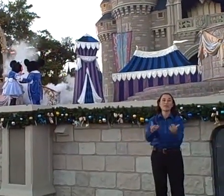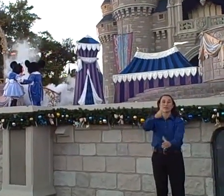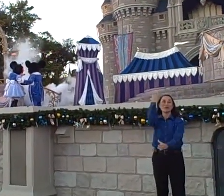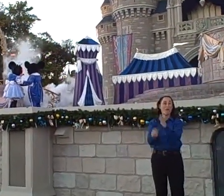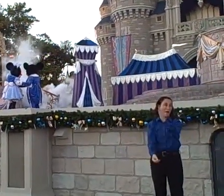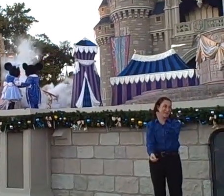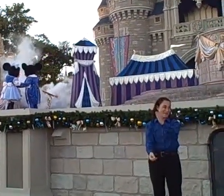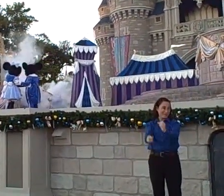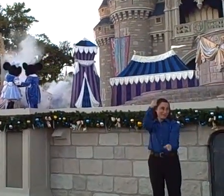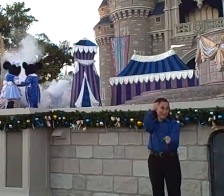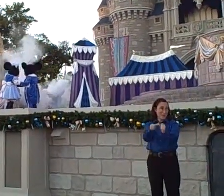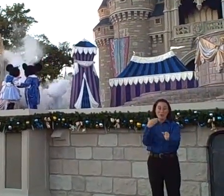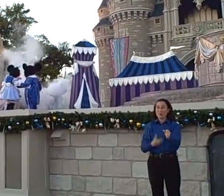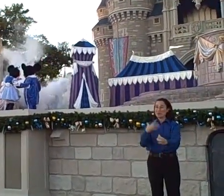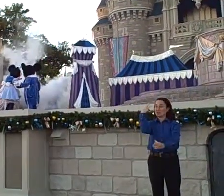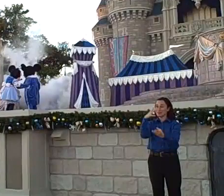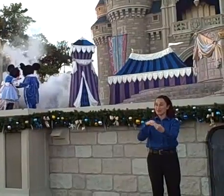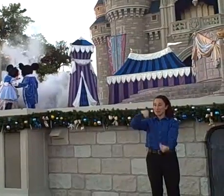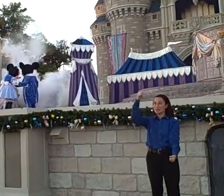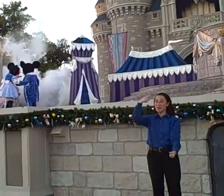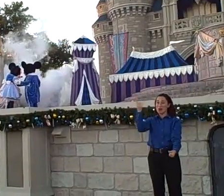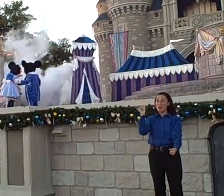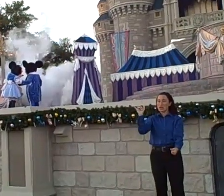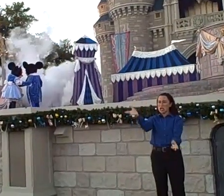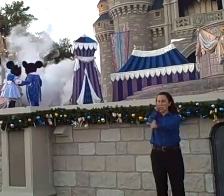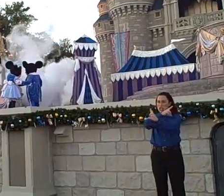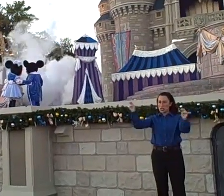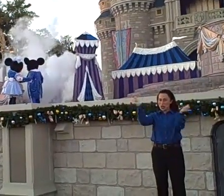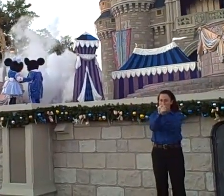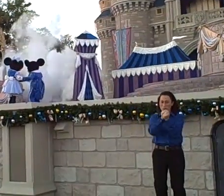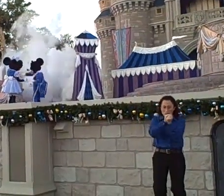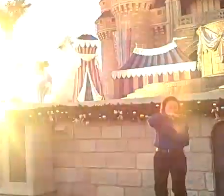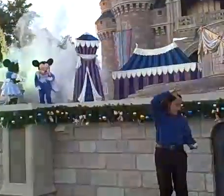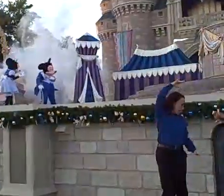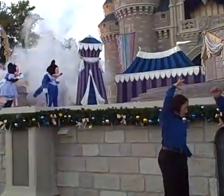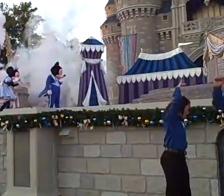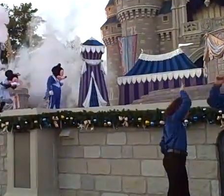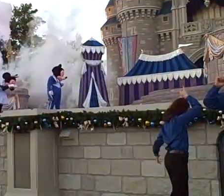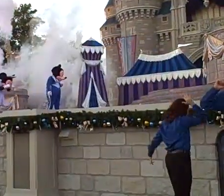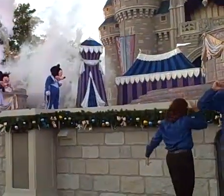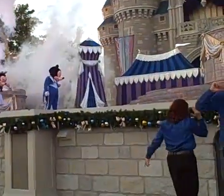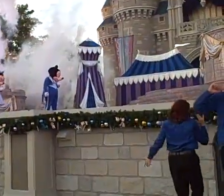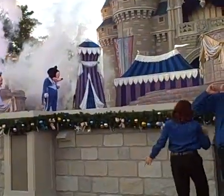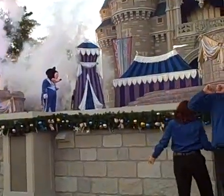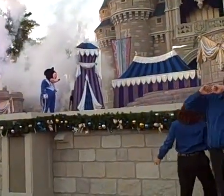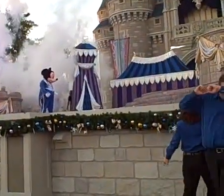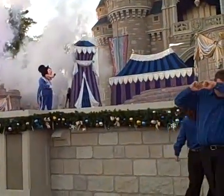be lost. Remember, you haven't seen the last of me!